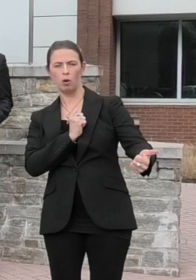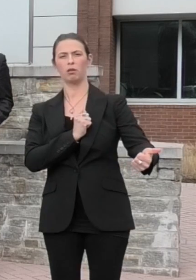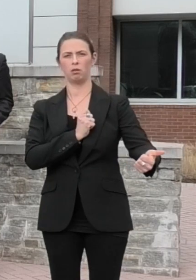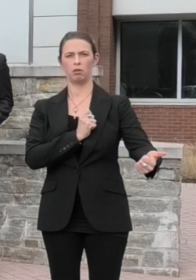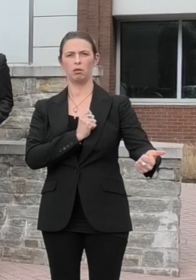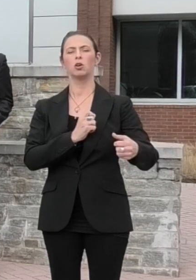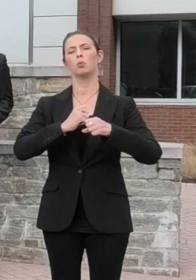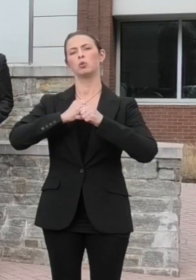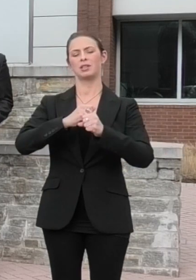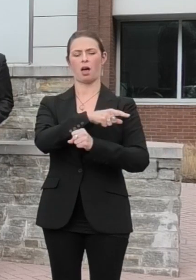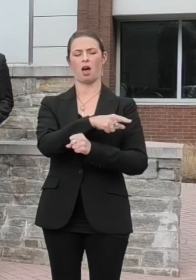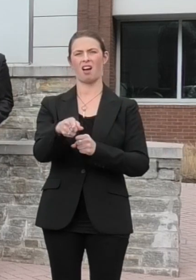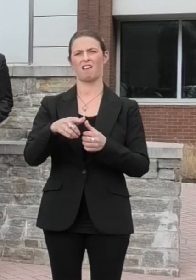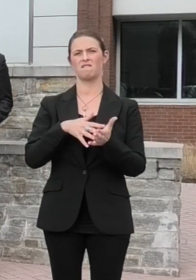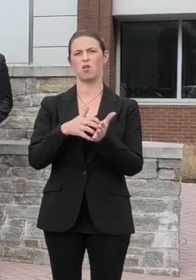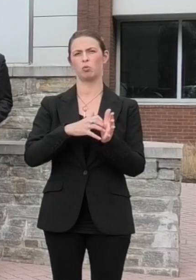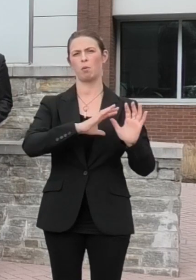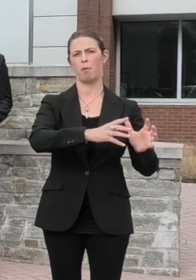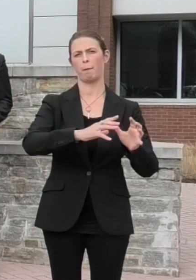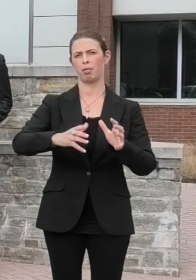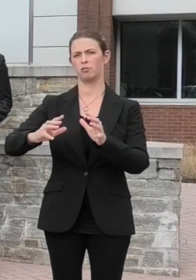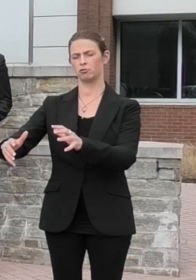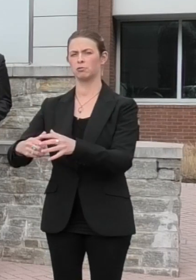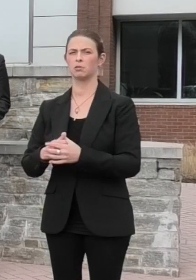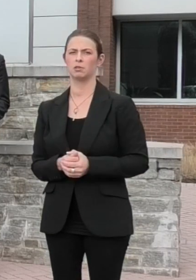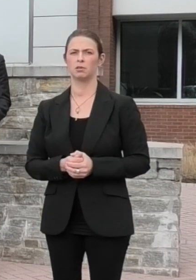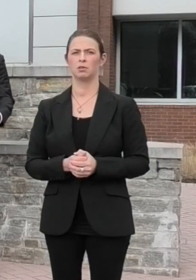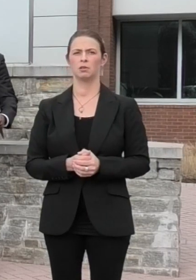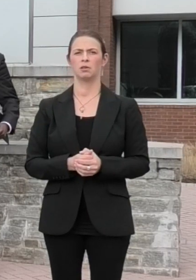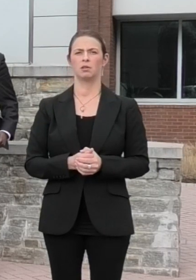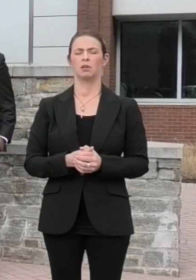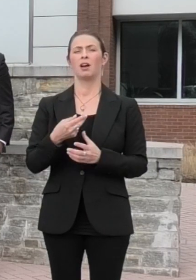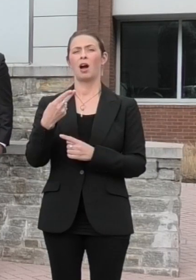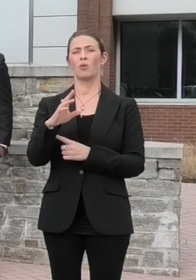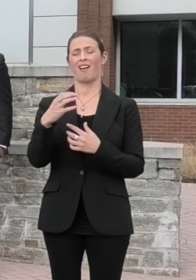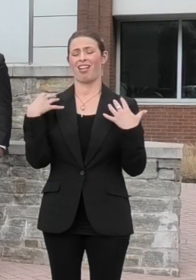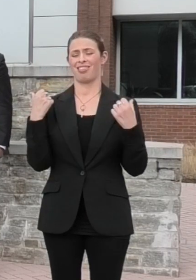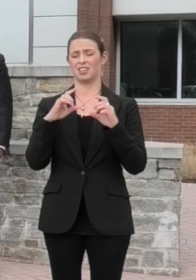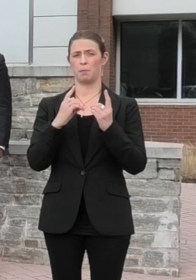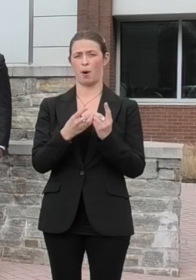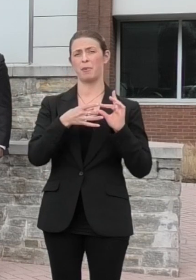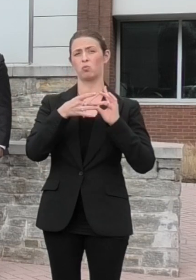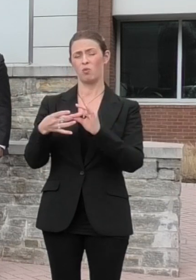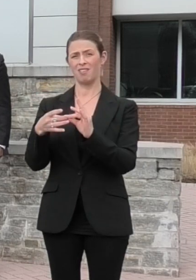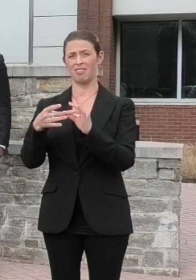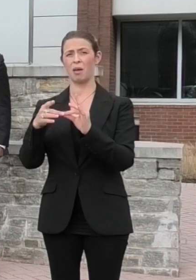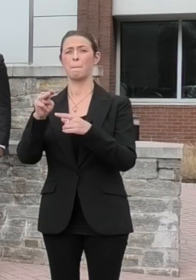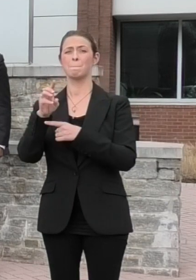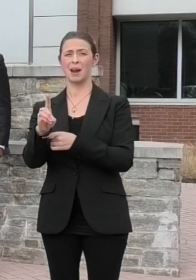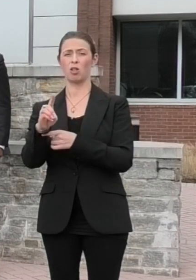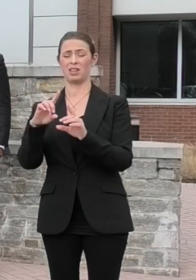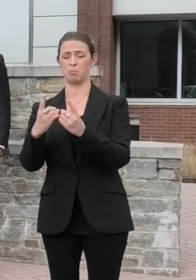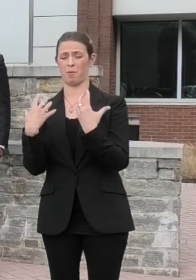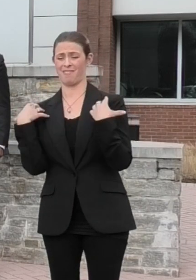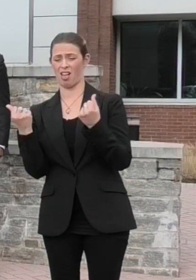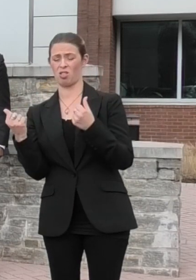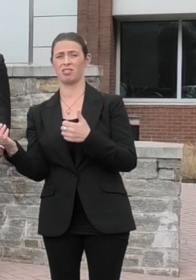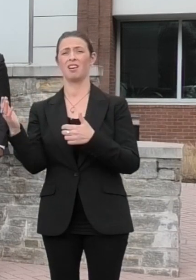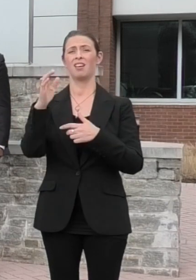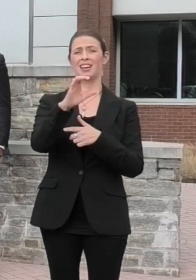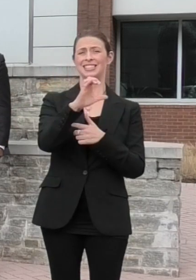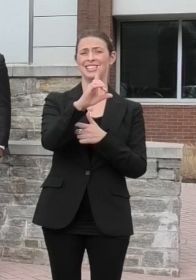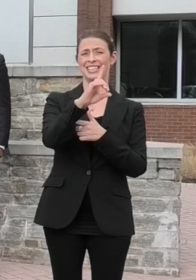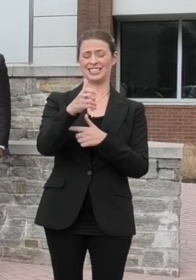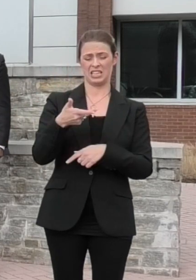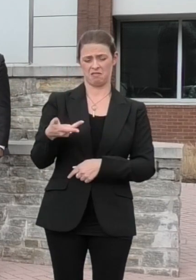populations. The Howard County Health Department, in conjunction with the Maryland Department of Health and the CDC, are